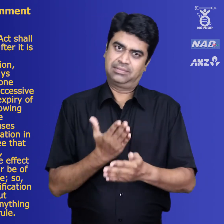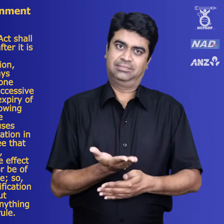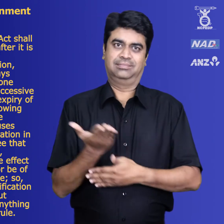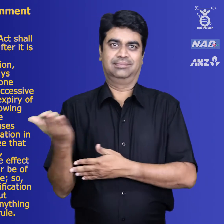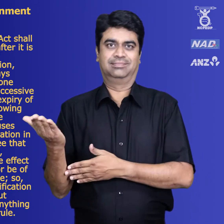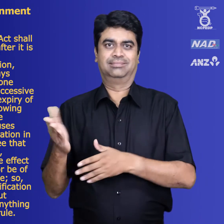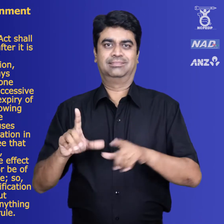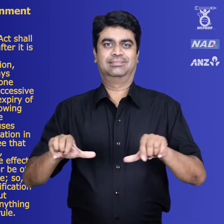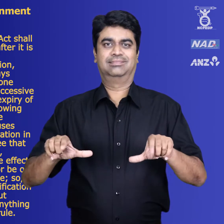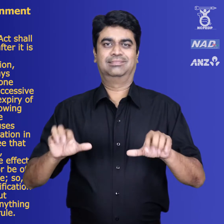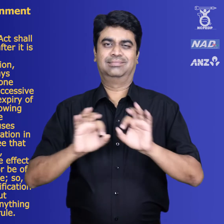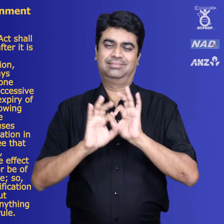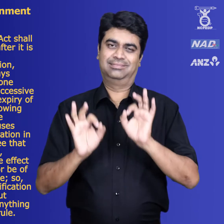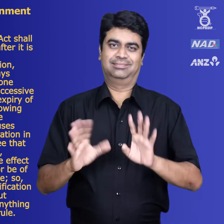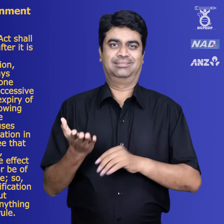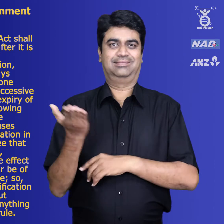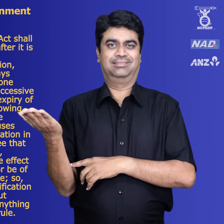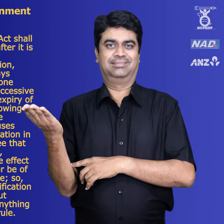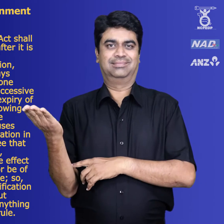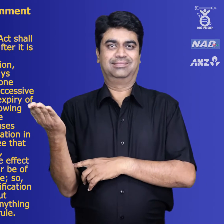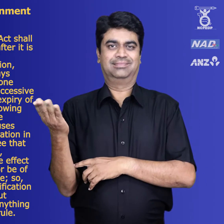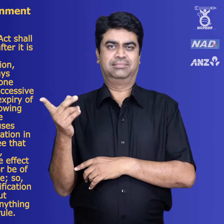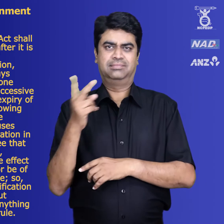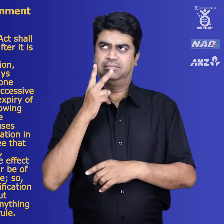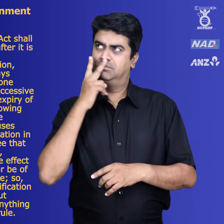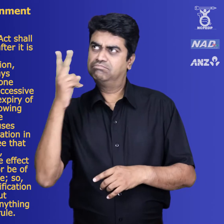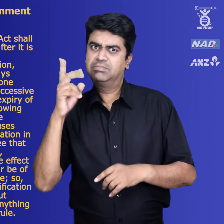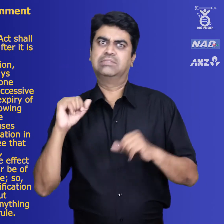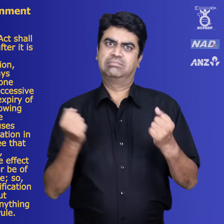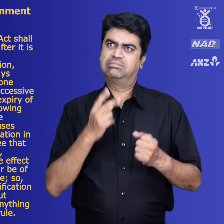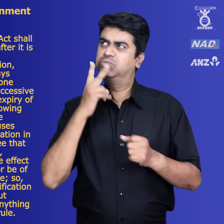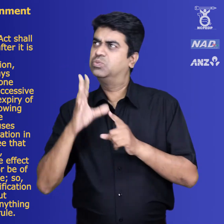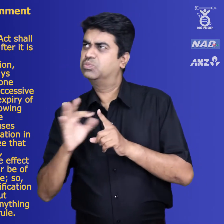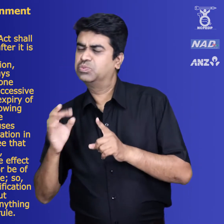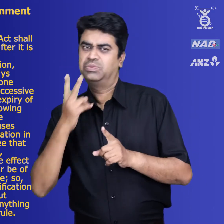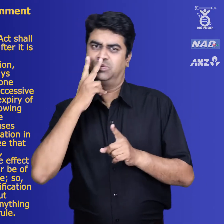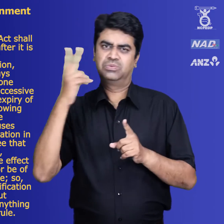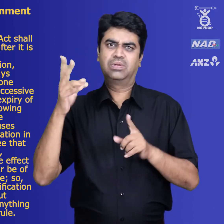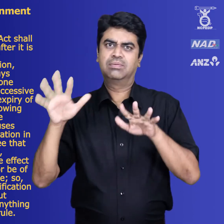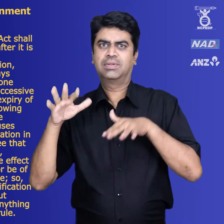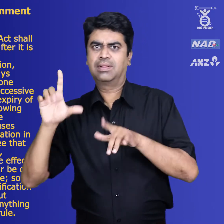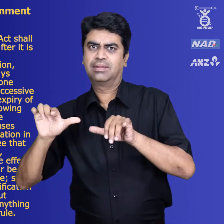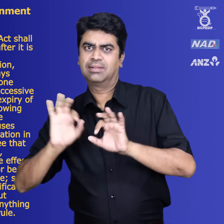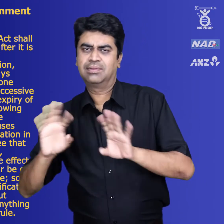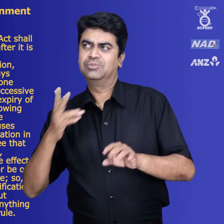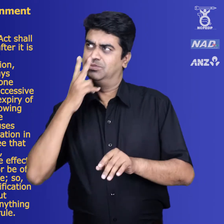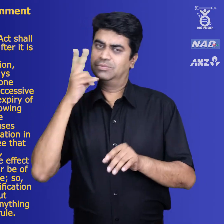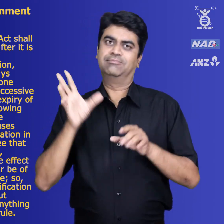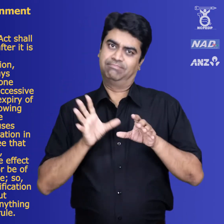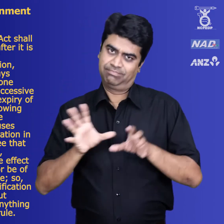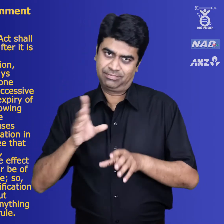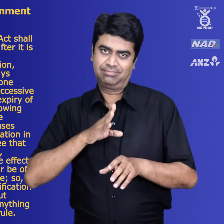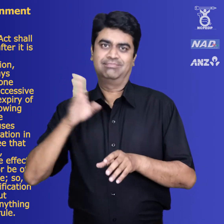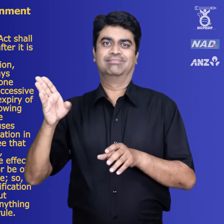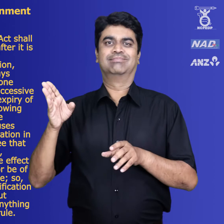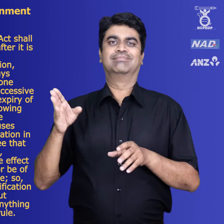shall thereafter have effect only in such modified form or be of no effect as the case may be. So,